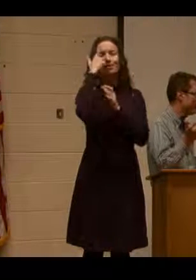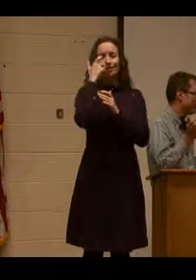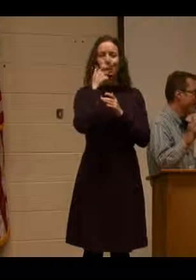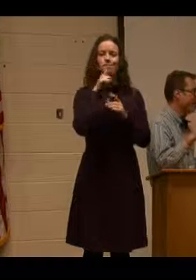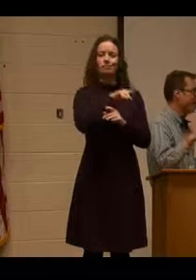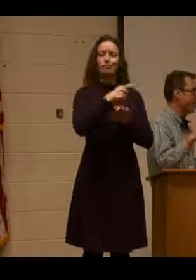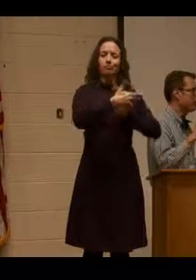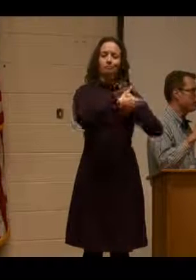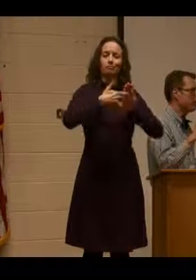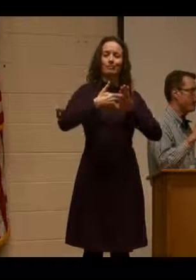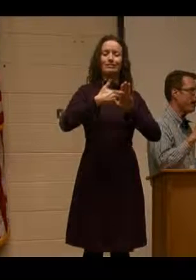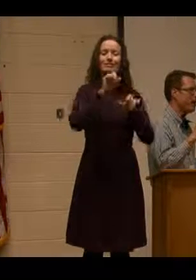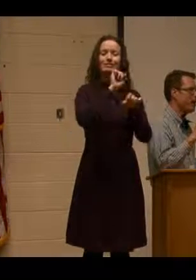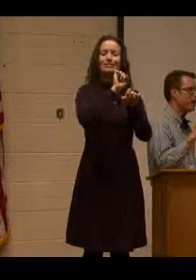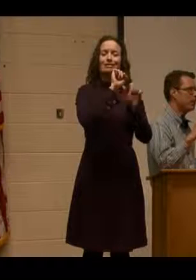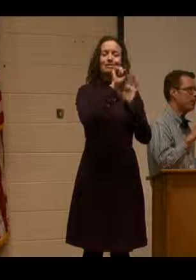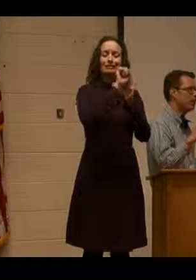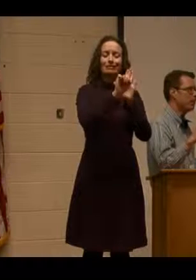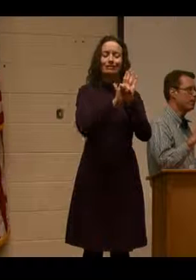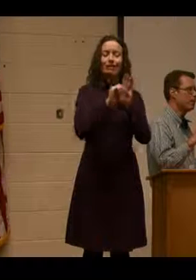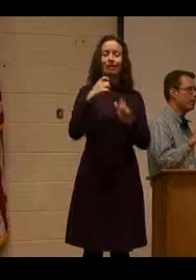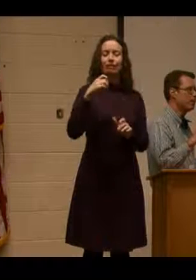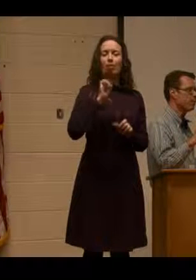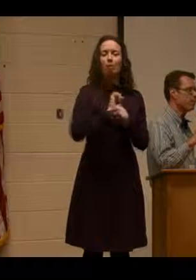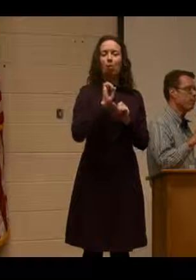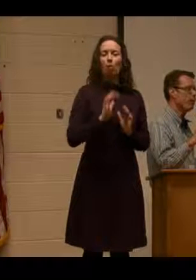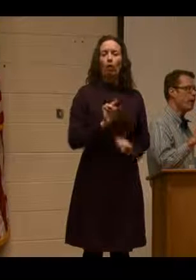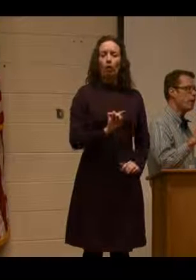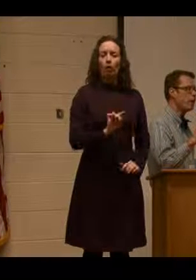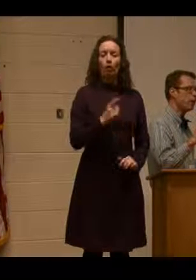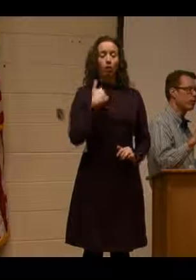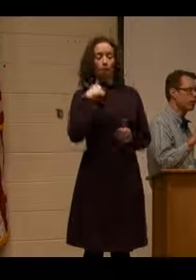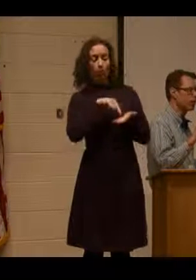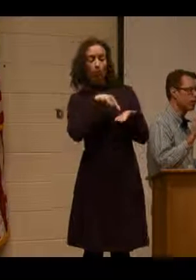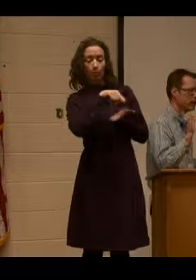them minimum wage for their job placement.